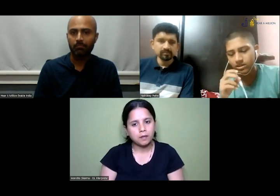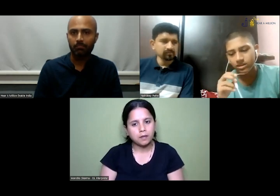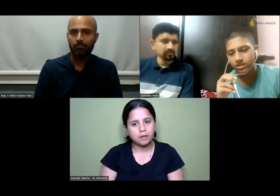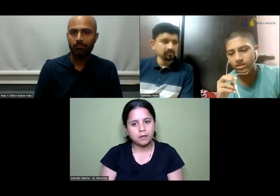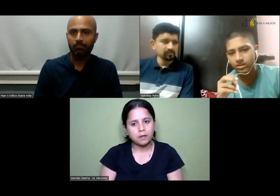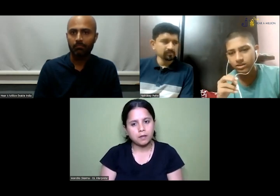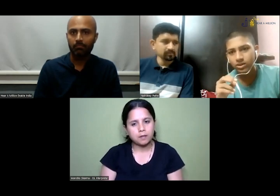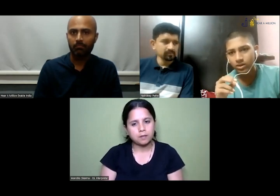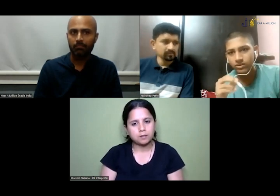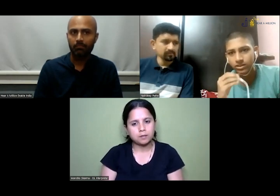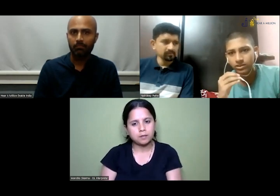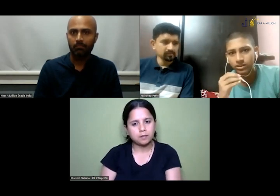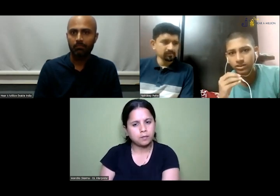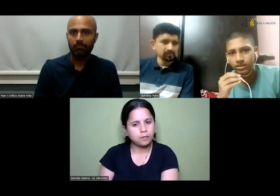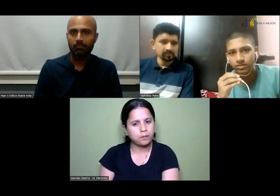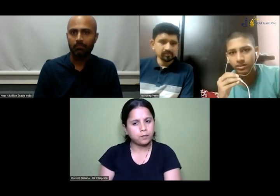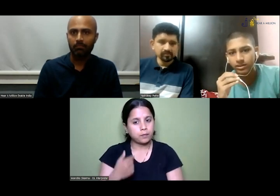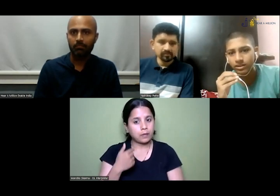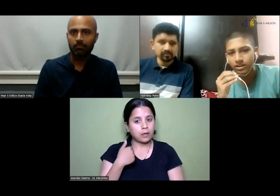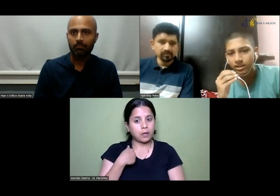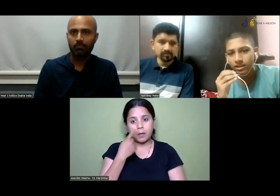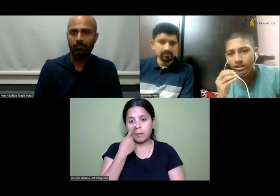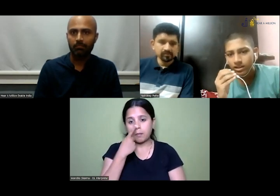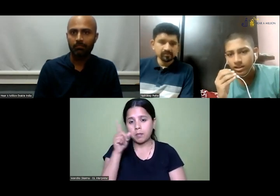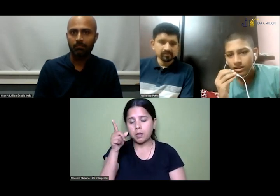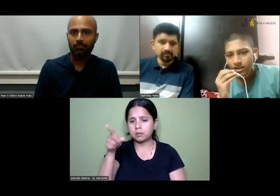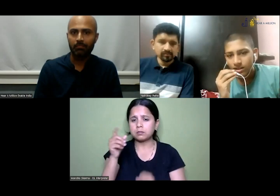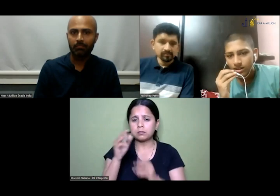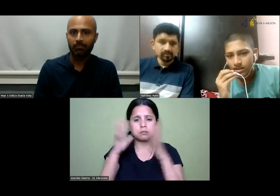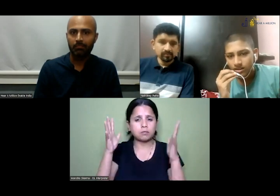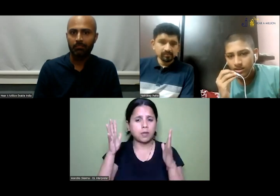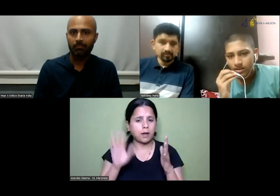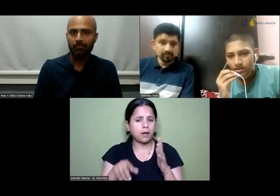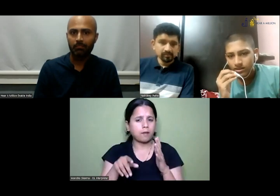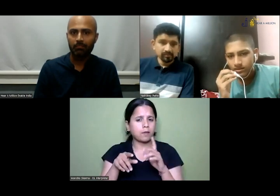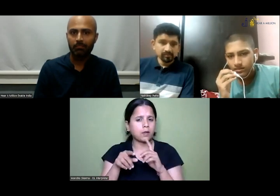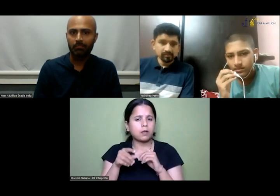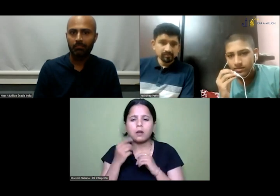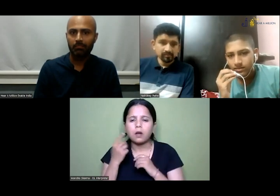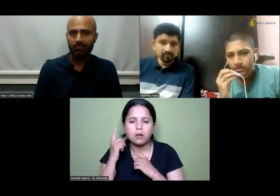to a lot of things for deaf people,